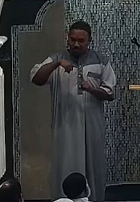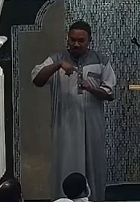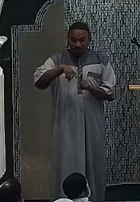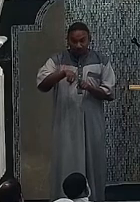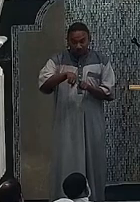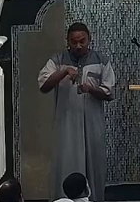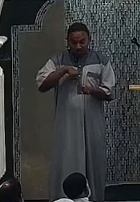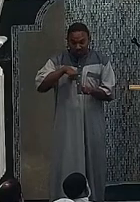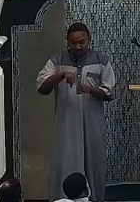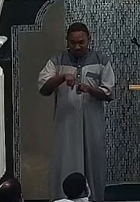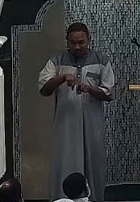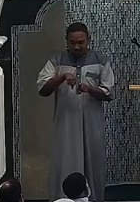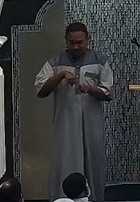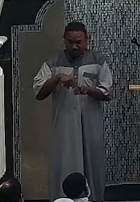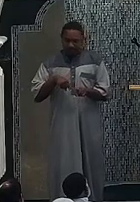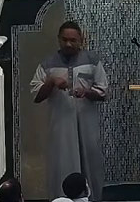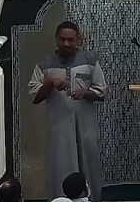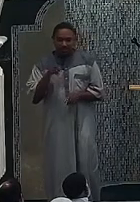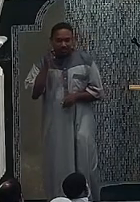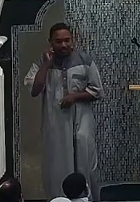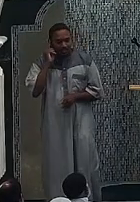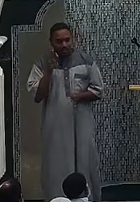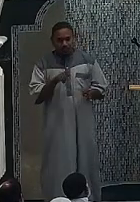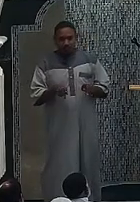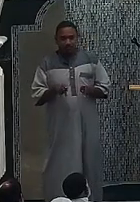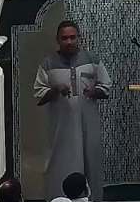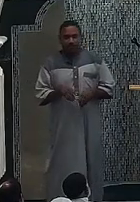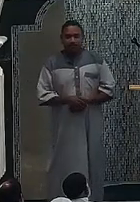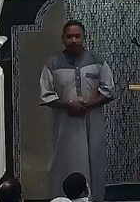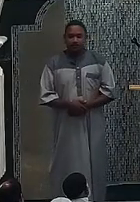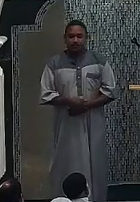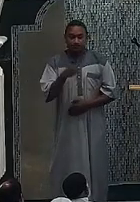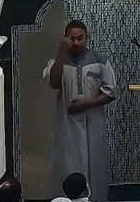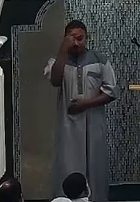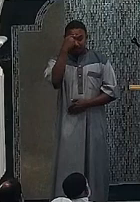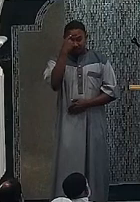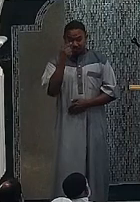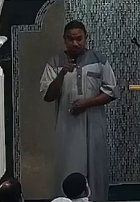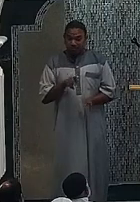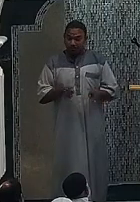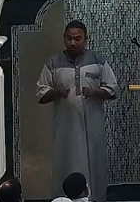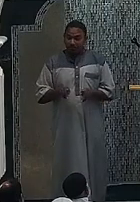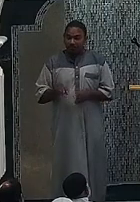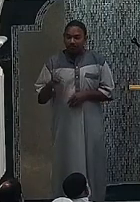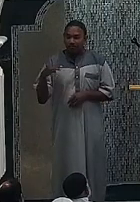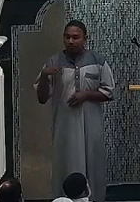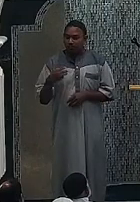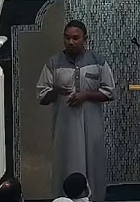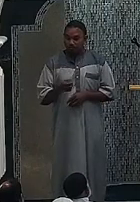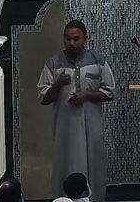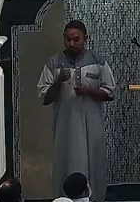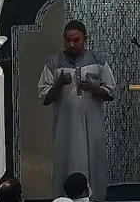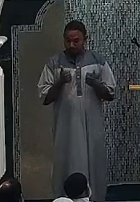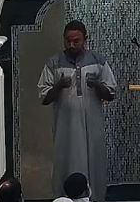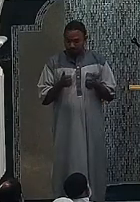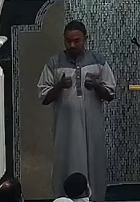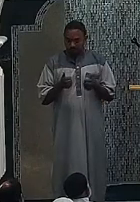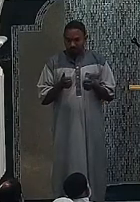Catholics, they were underground. I mean, the school in Wynberg just celebrated their 95th anniversary.